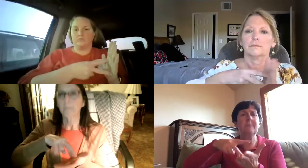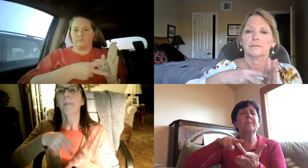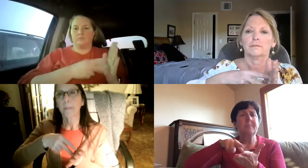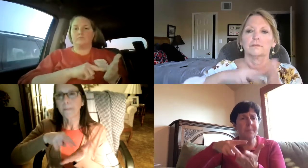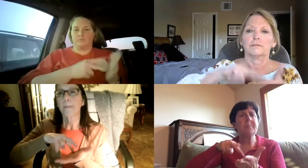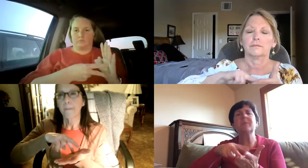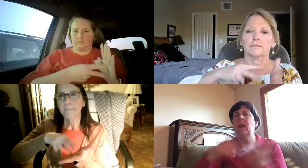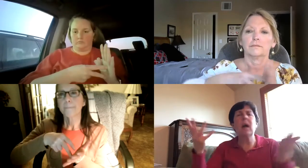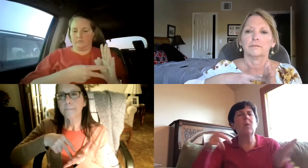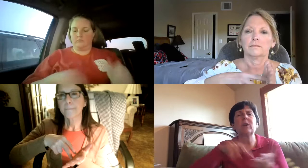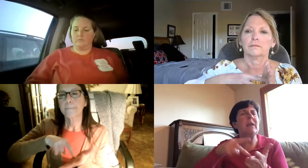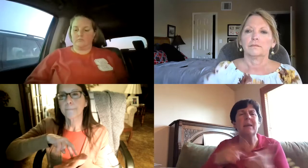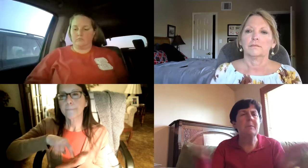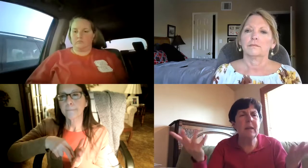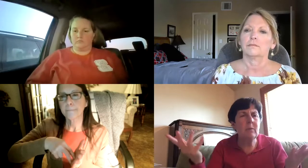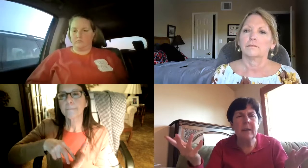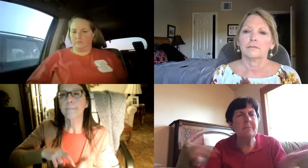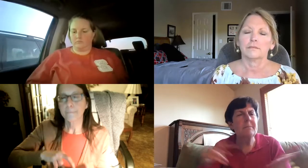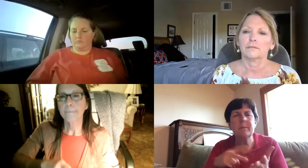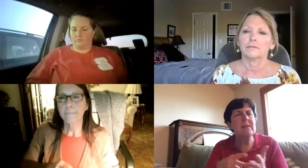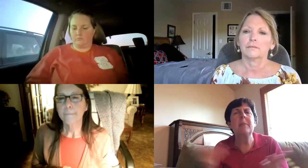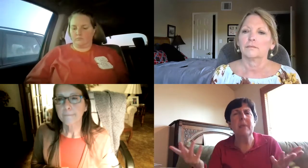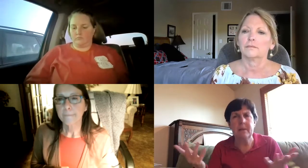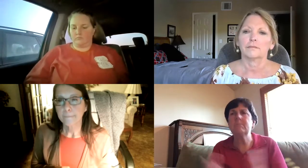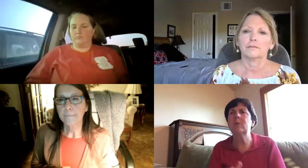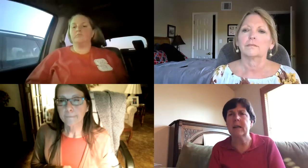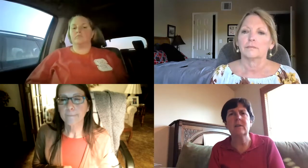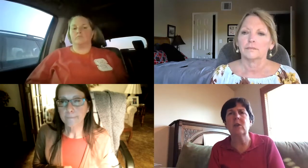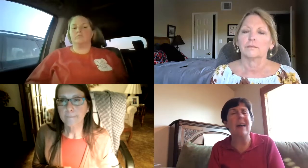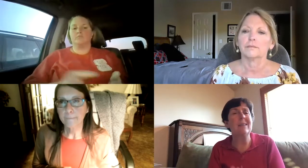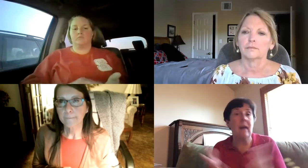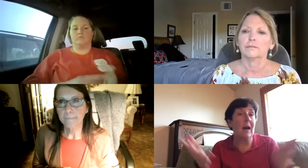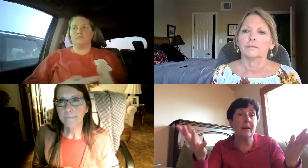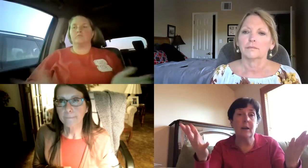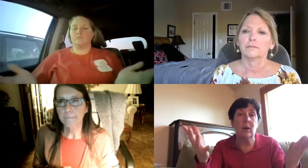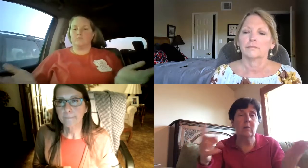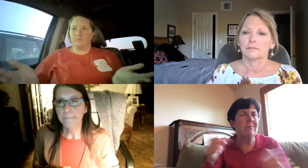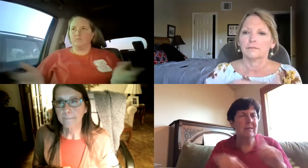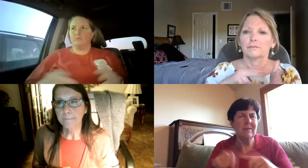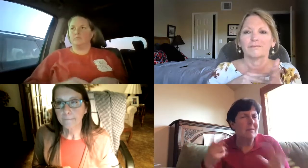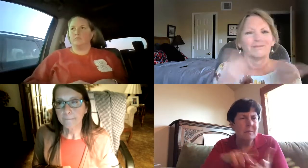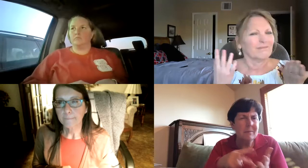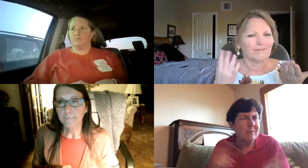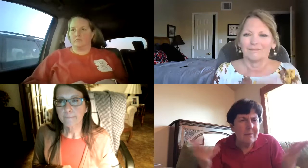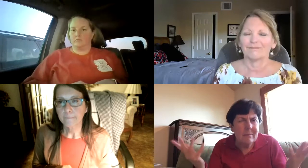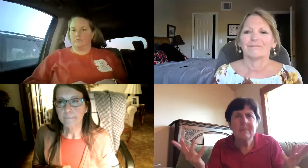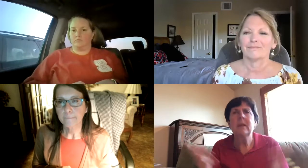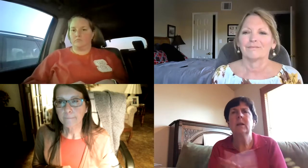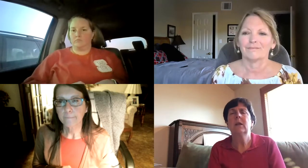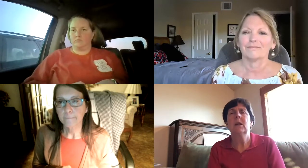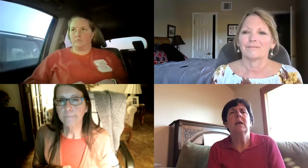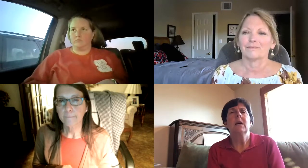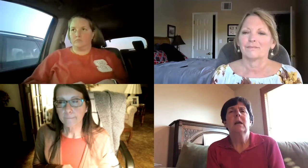meaning? Mm-hmm. What do you mean? Mean what? What does that mean? Good, so that sign, you know.